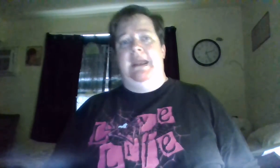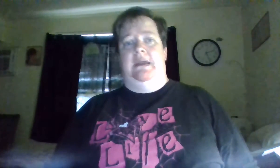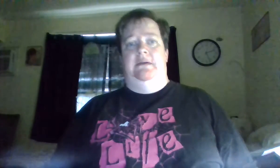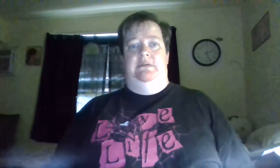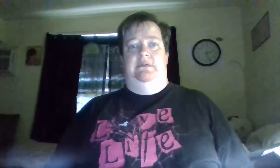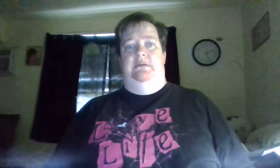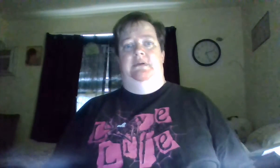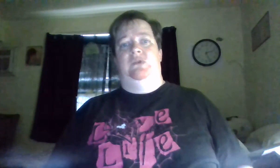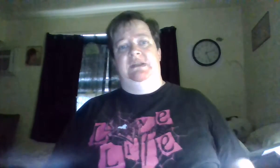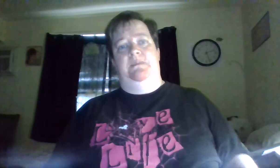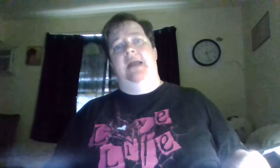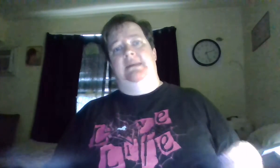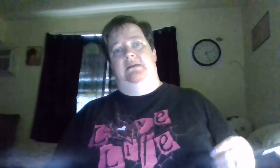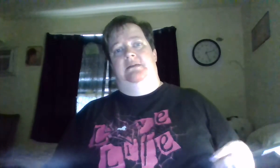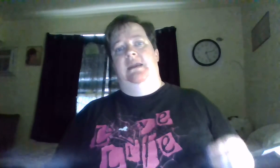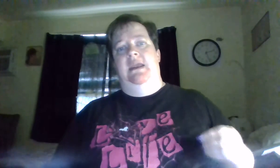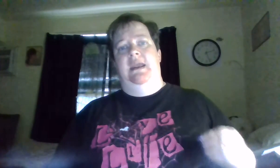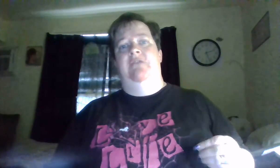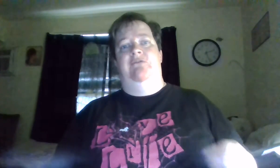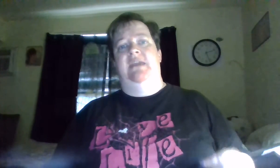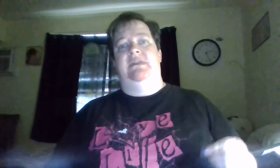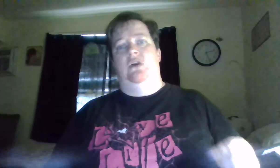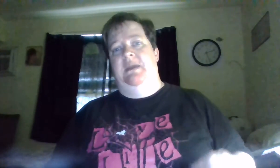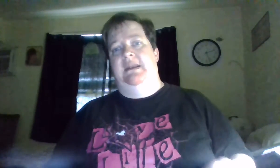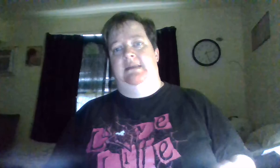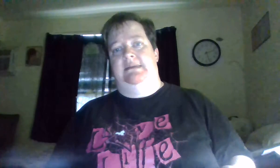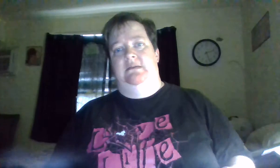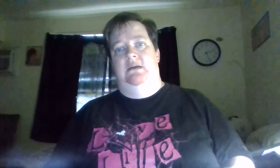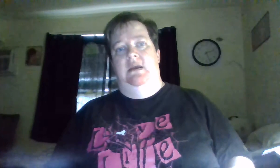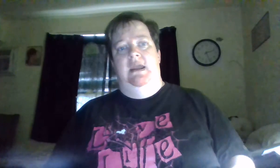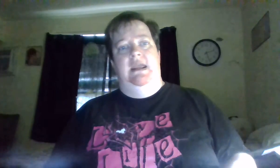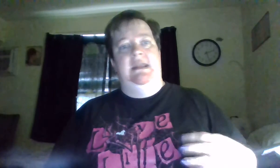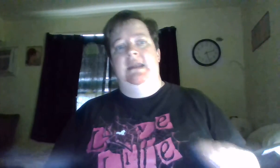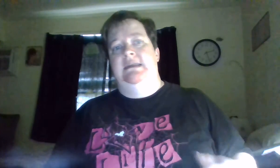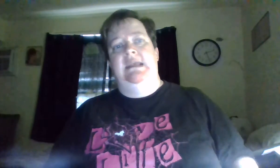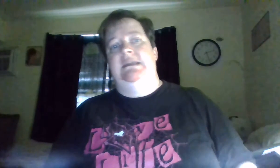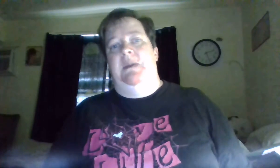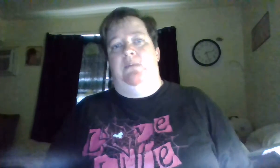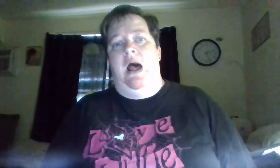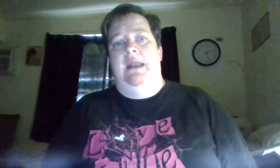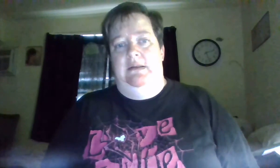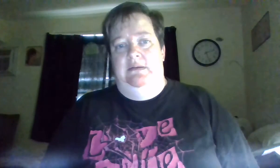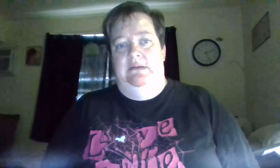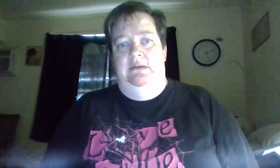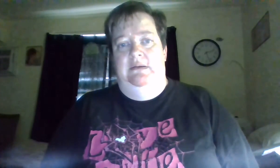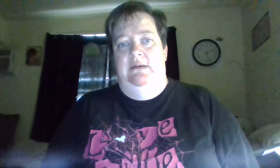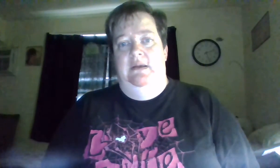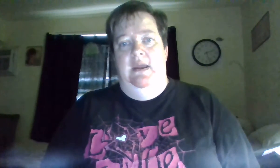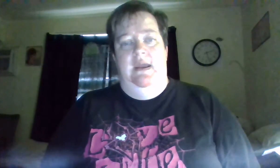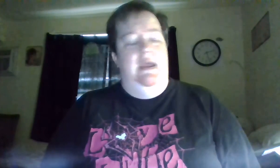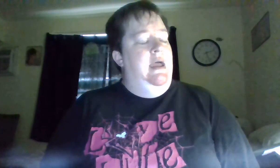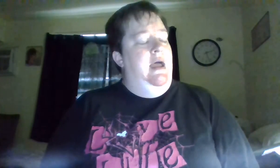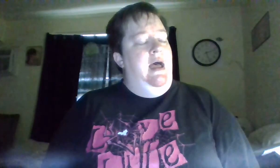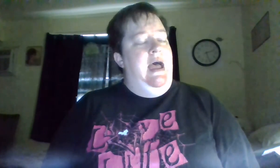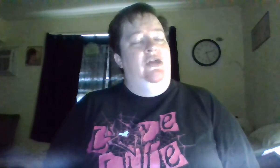Nehemiah responded in faith and obedience. He didn't need to be prodded. I look